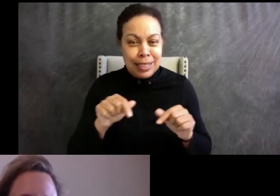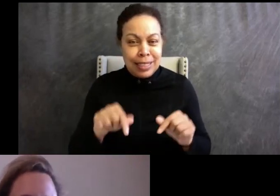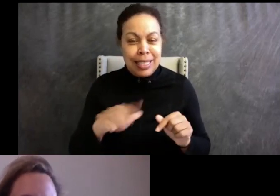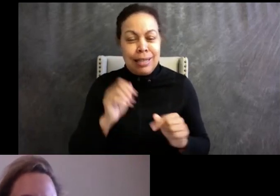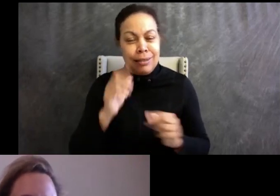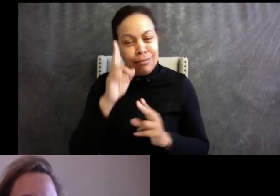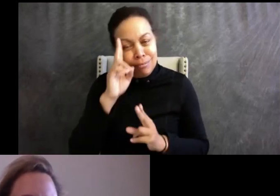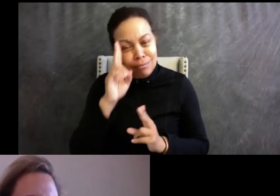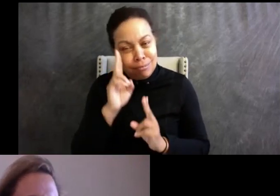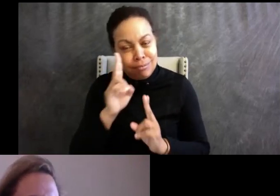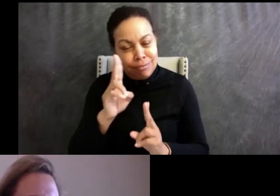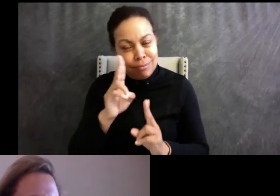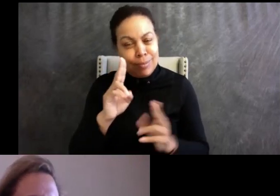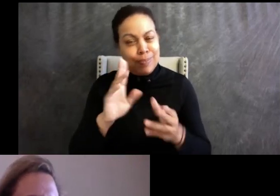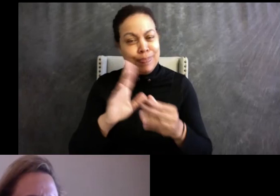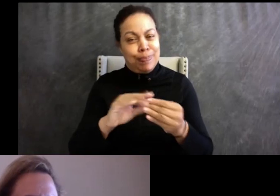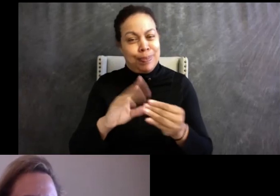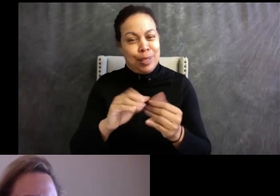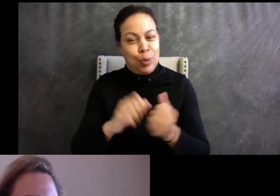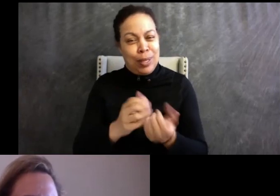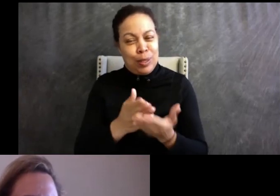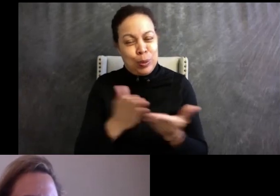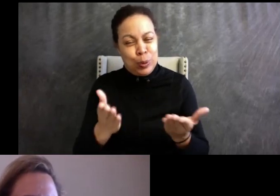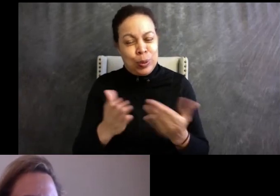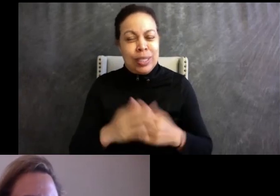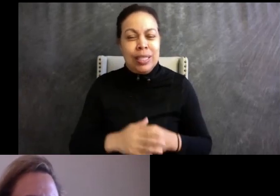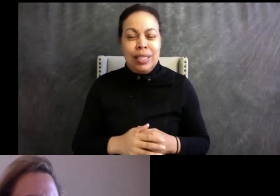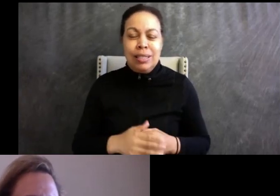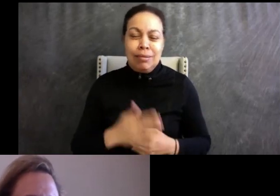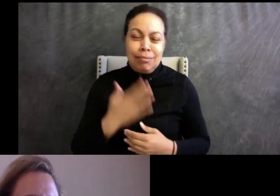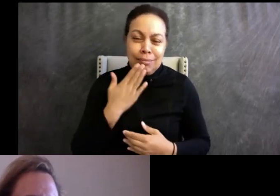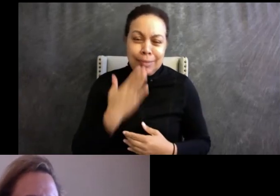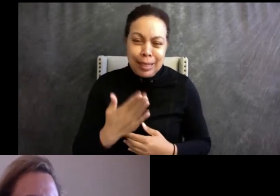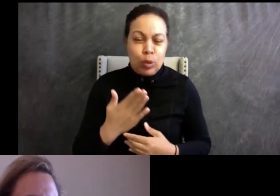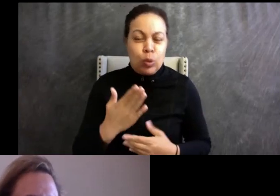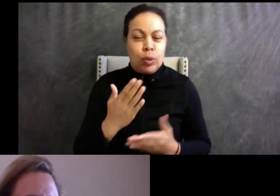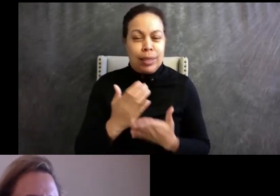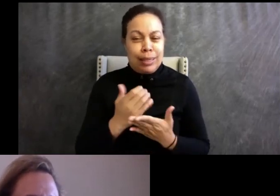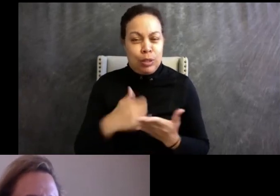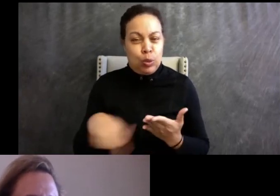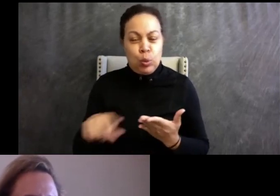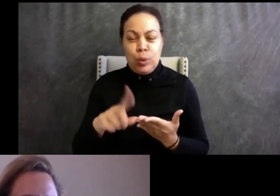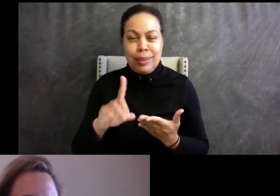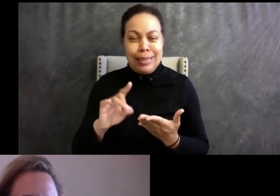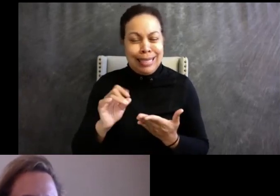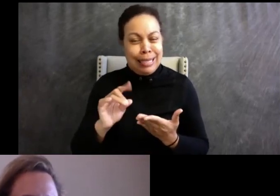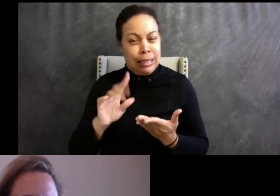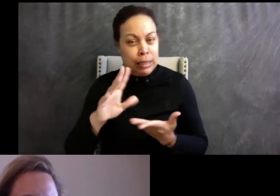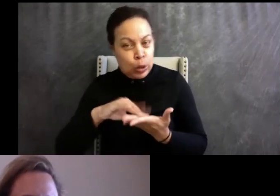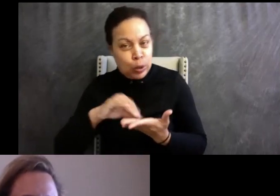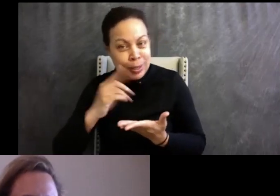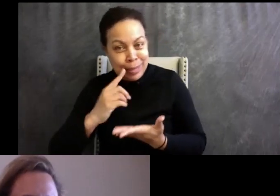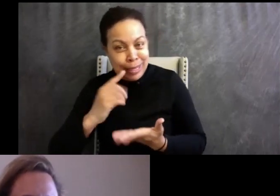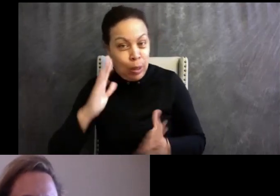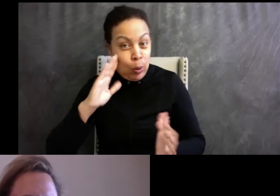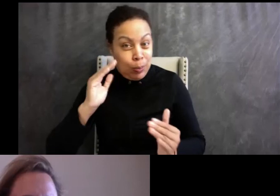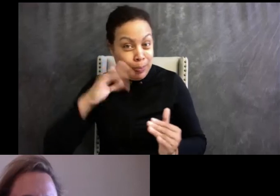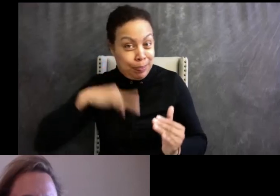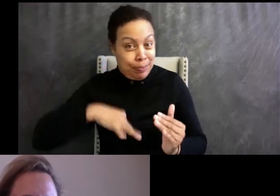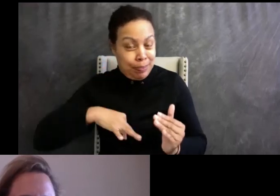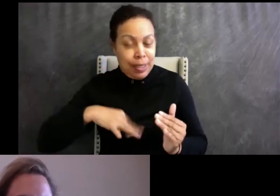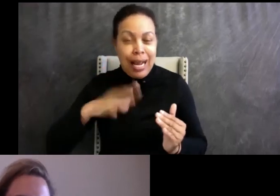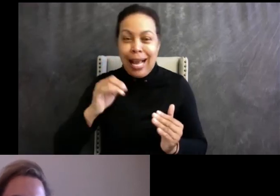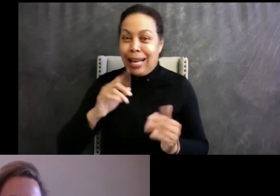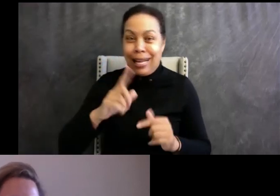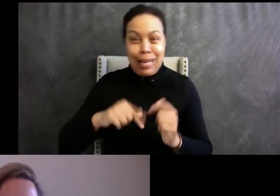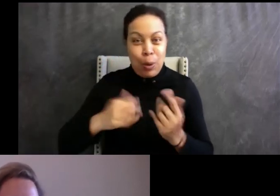honored to share this space with you, and I'm grateful that you took something helpful. I can't wait to see what you all write, and Audrey is